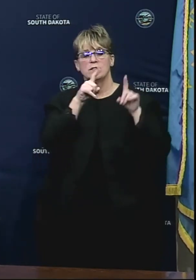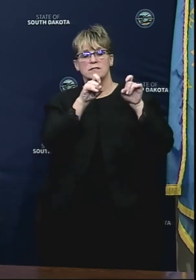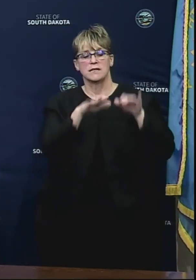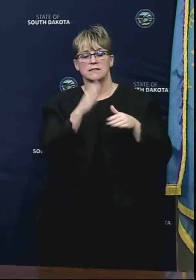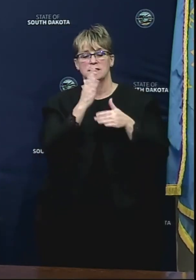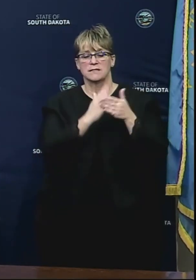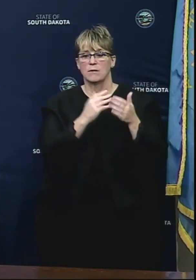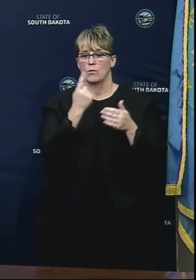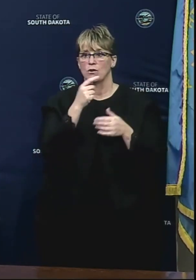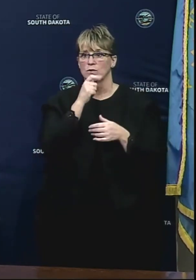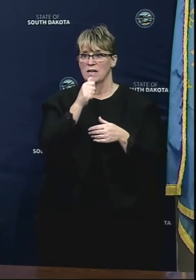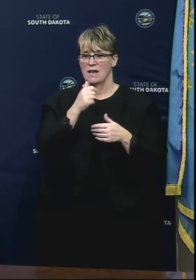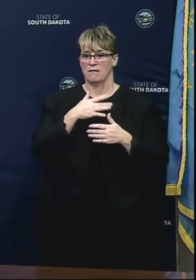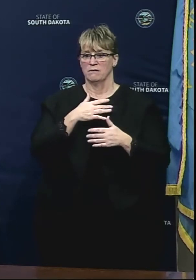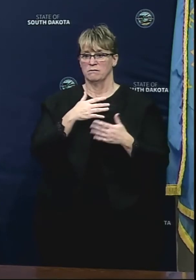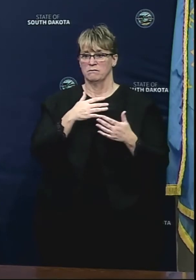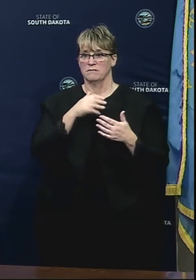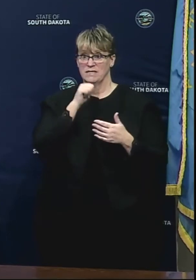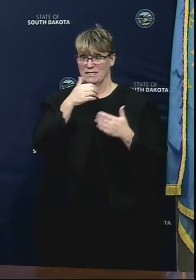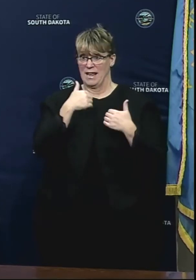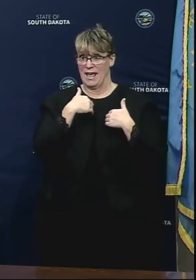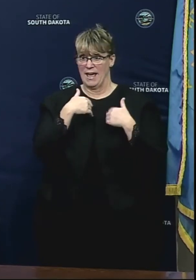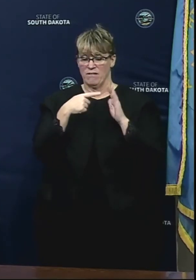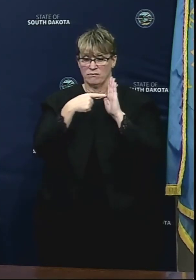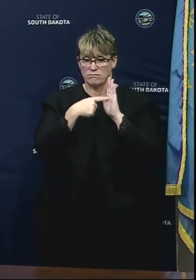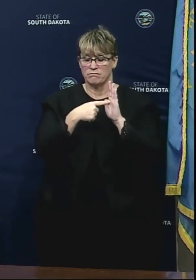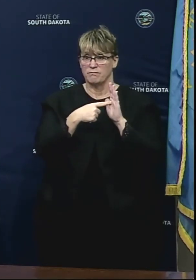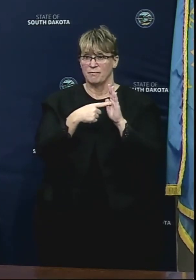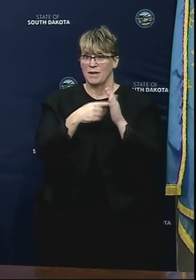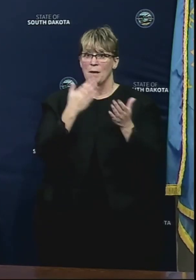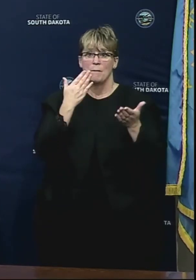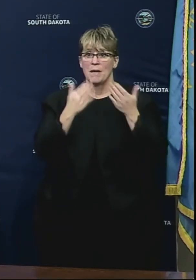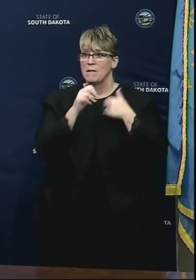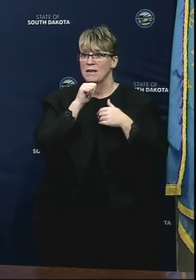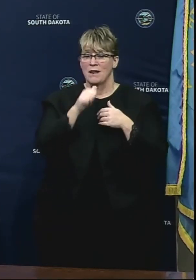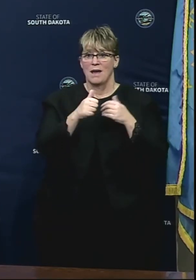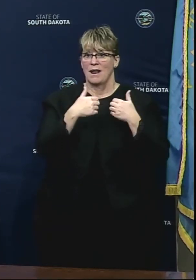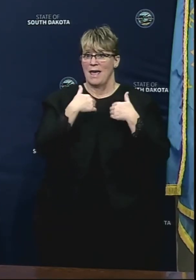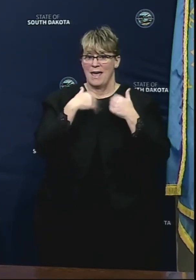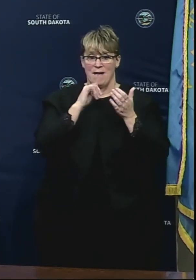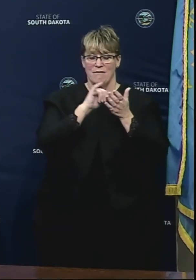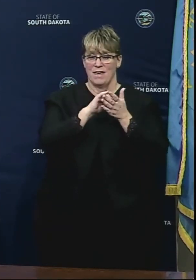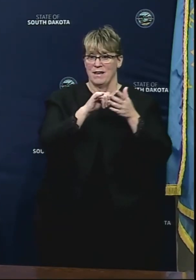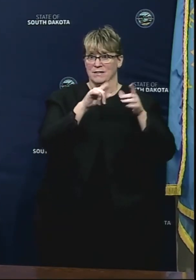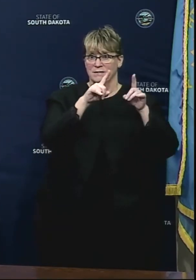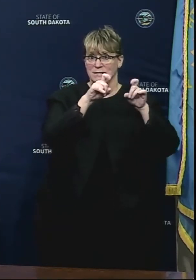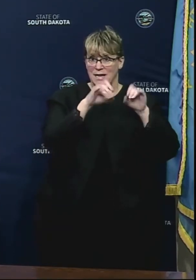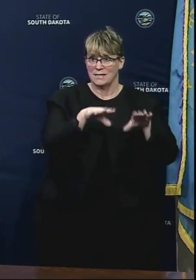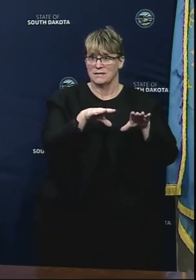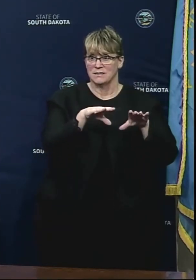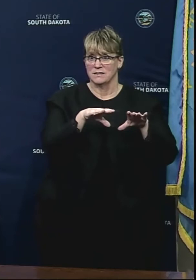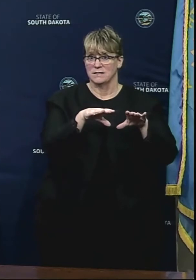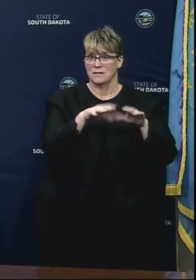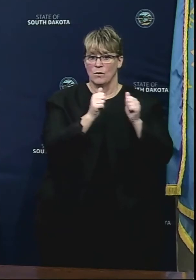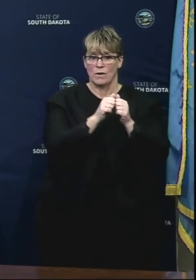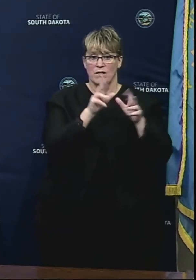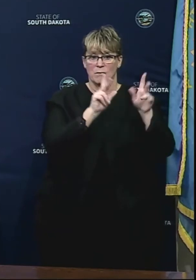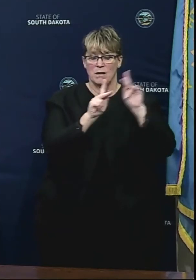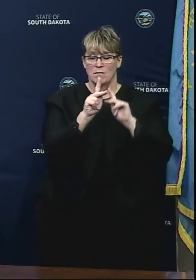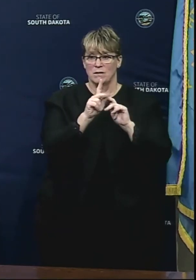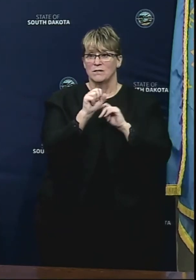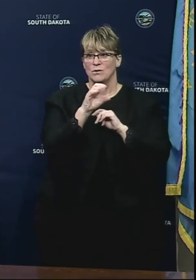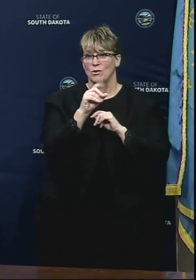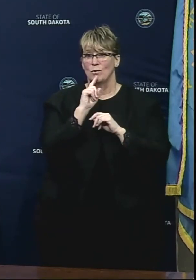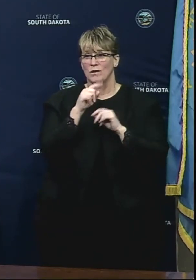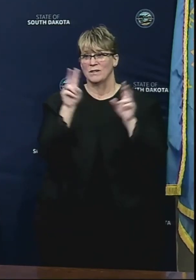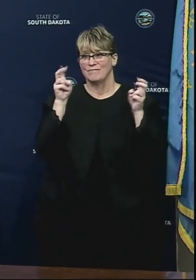have symptoms, you're decreasing the likelihood of identifying those individuals, and you're in essence kind of wasting a